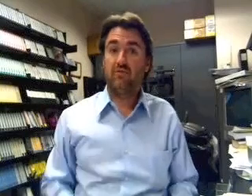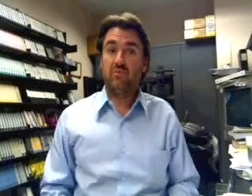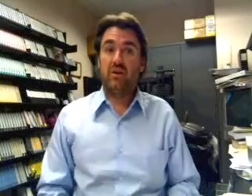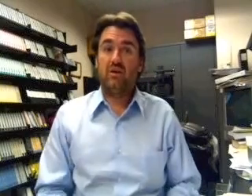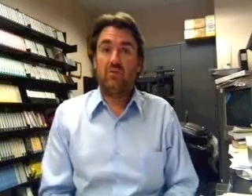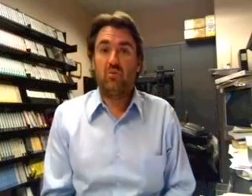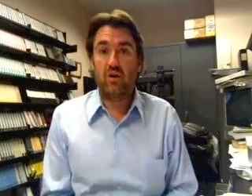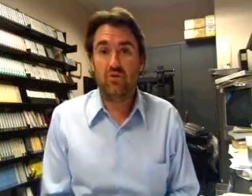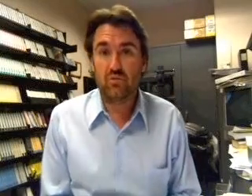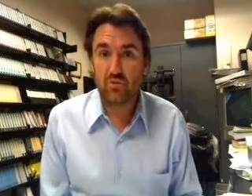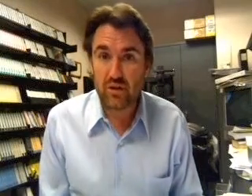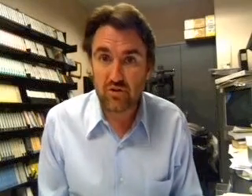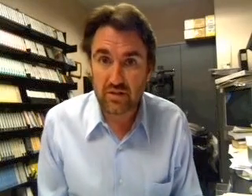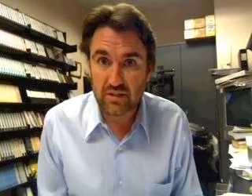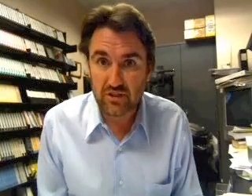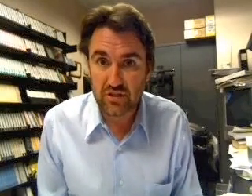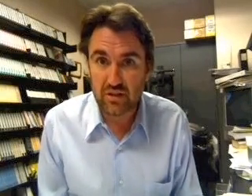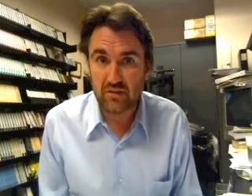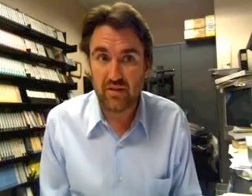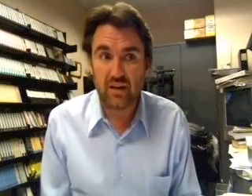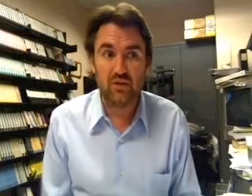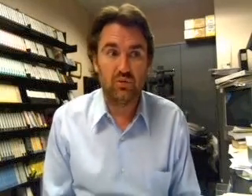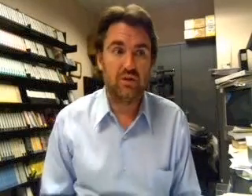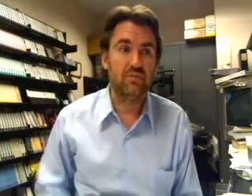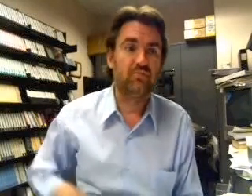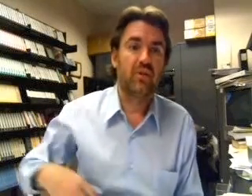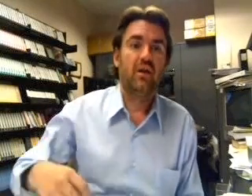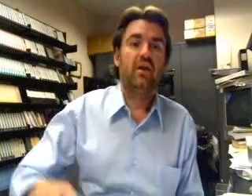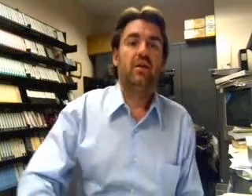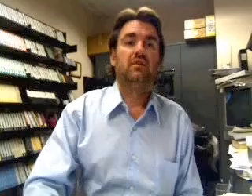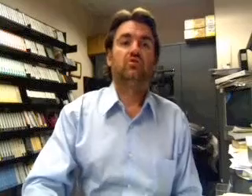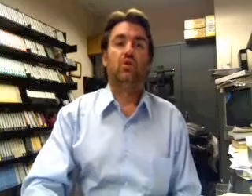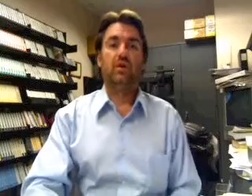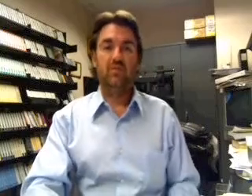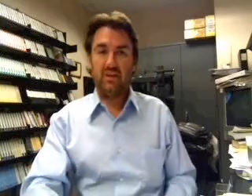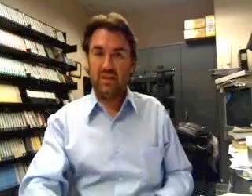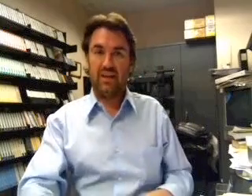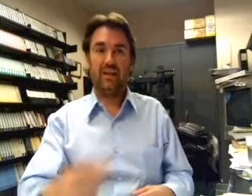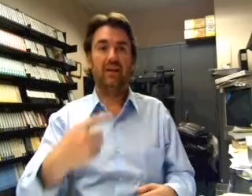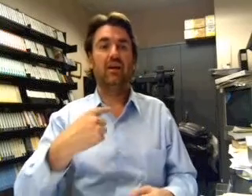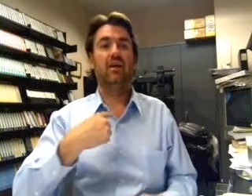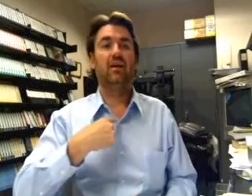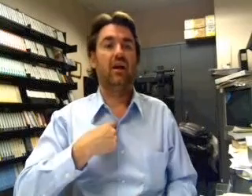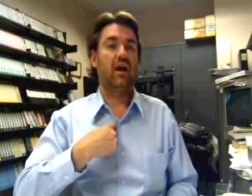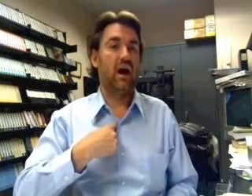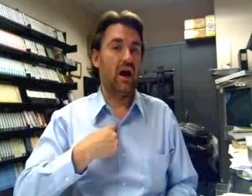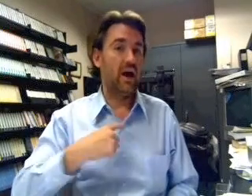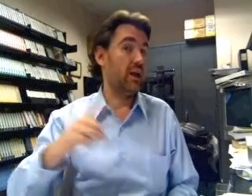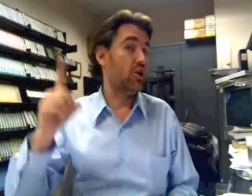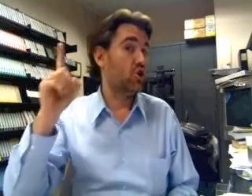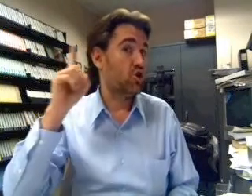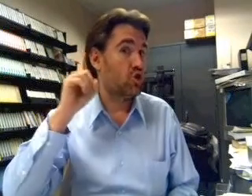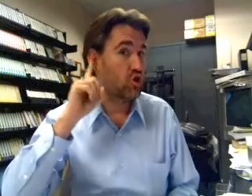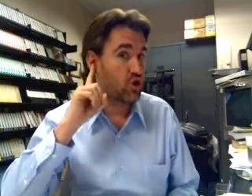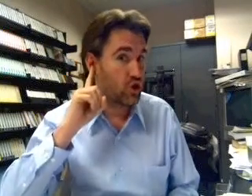Hi everybody, I'm going to walk you through a translation of Hallelujah. So in the beginning, I